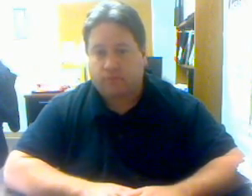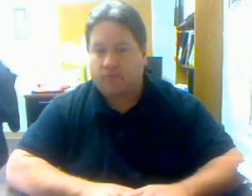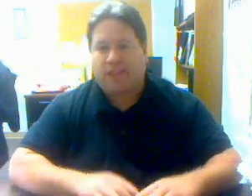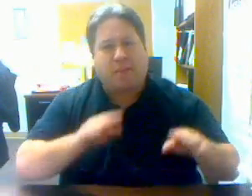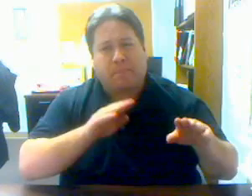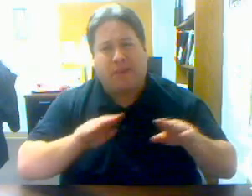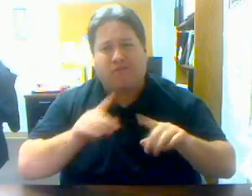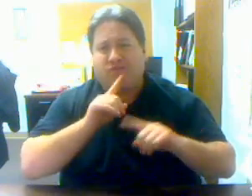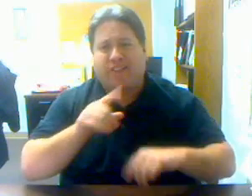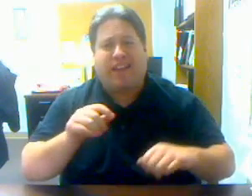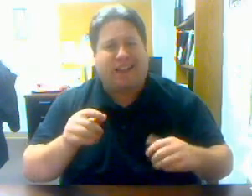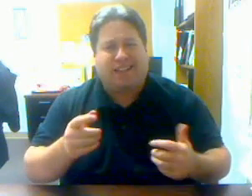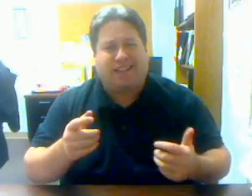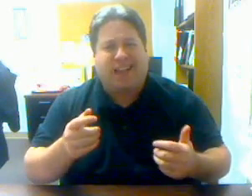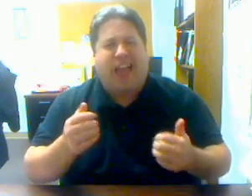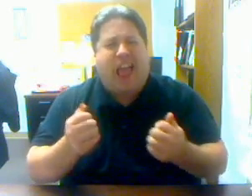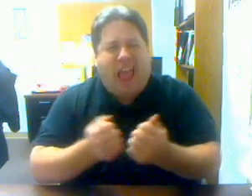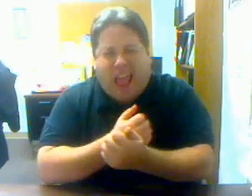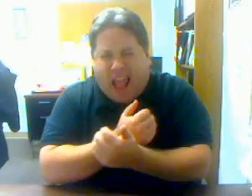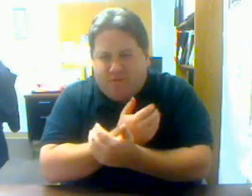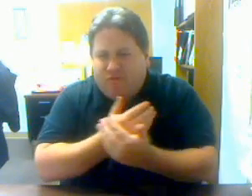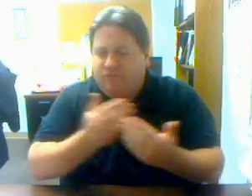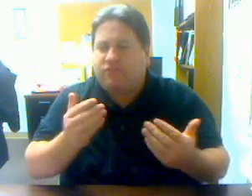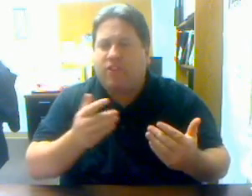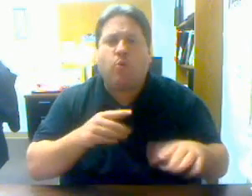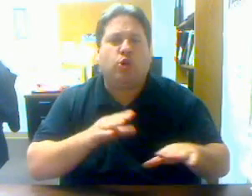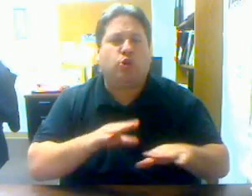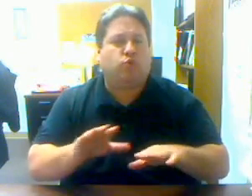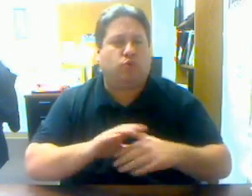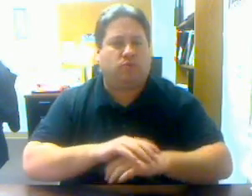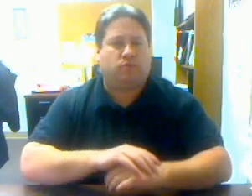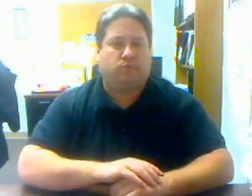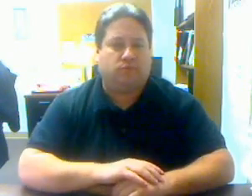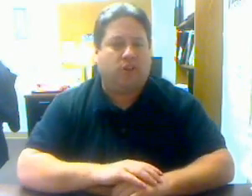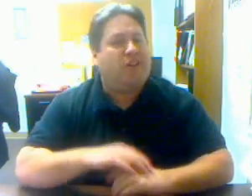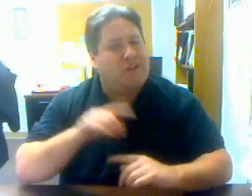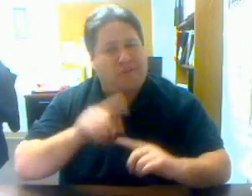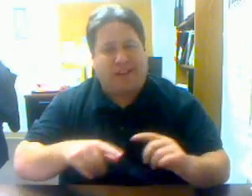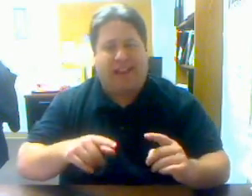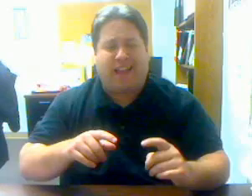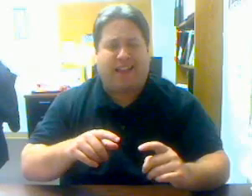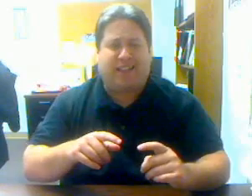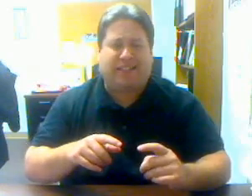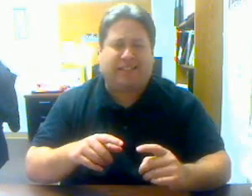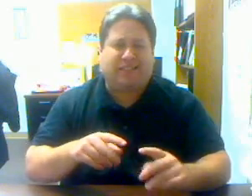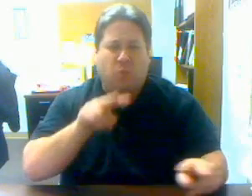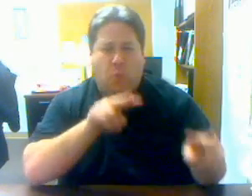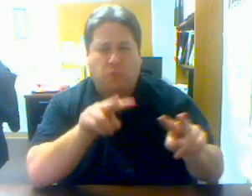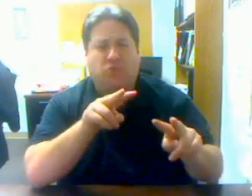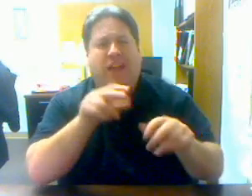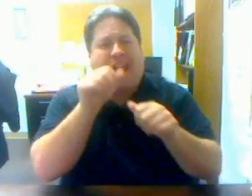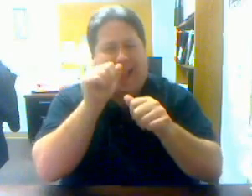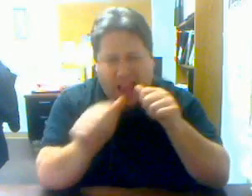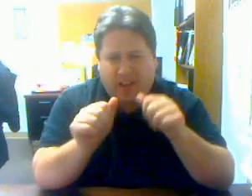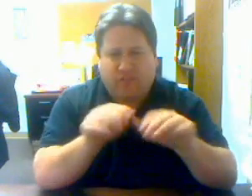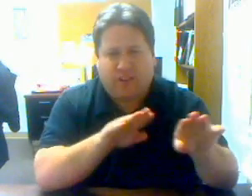do. Okay? We can't target every behavior that someone does. There are millions of behaviors. So we target